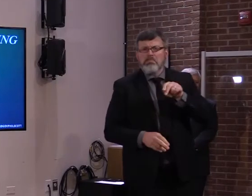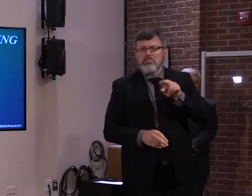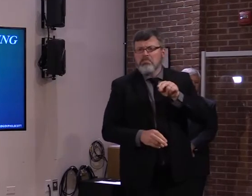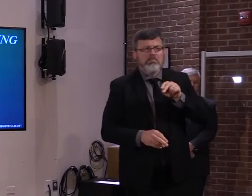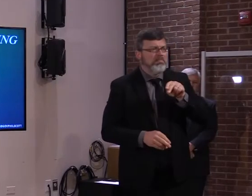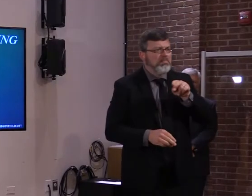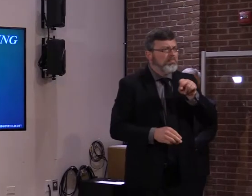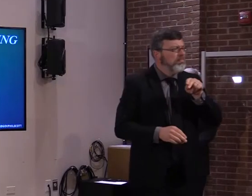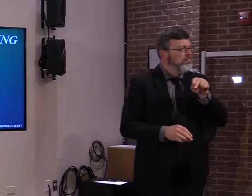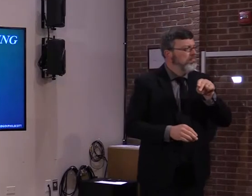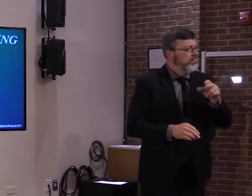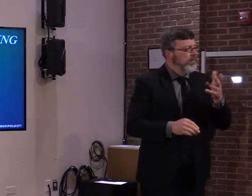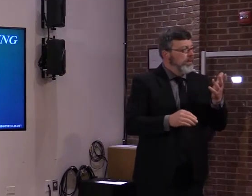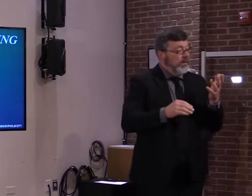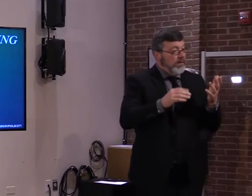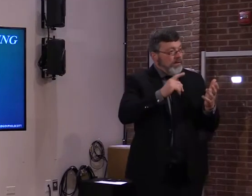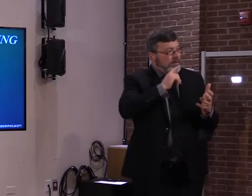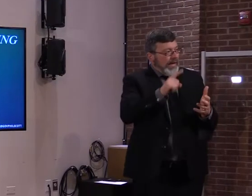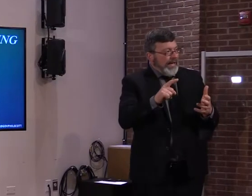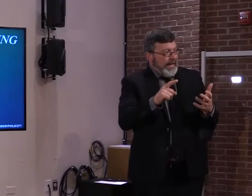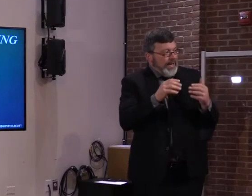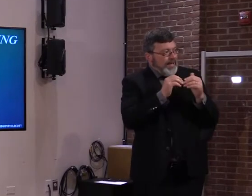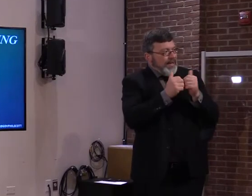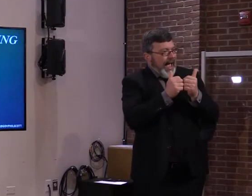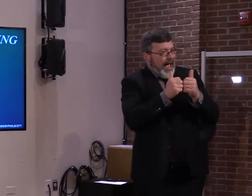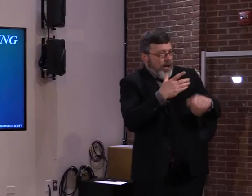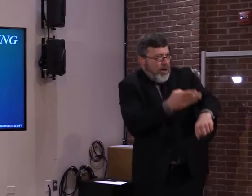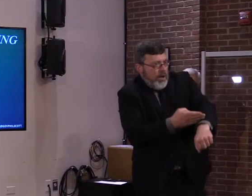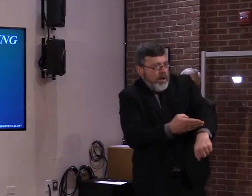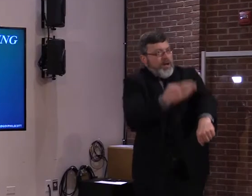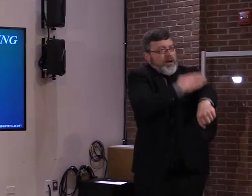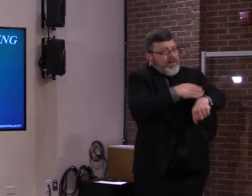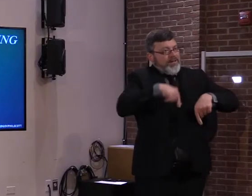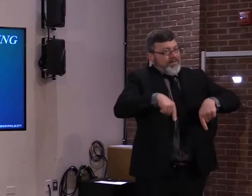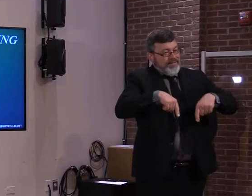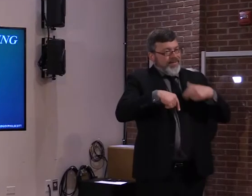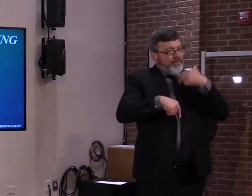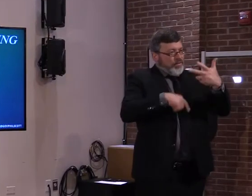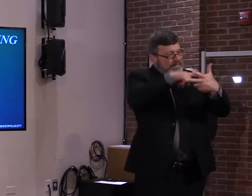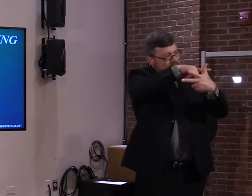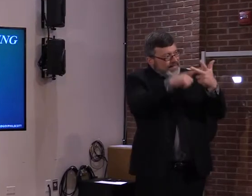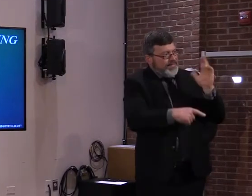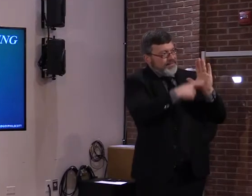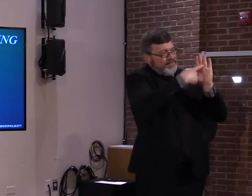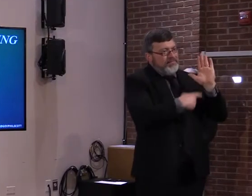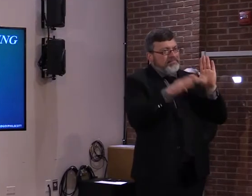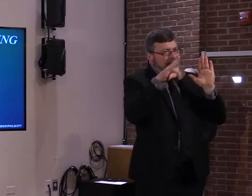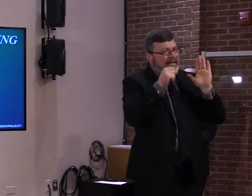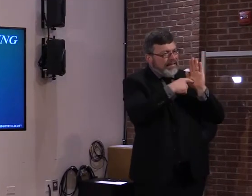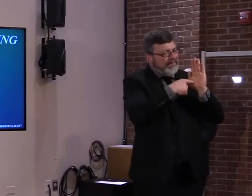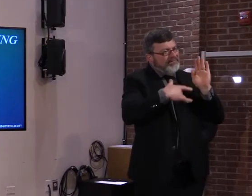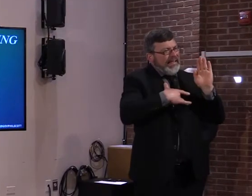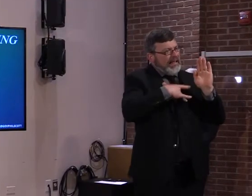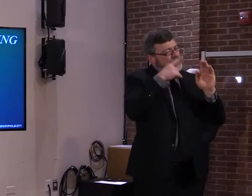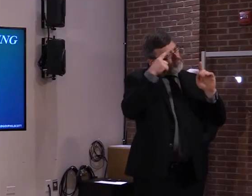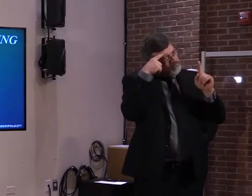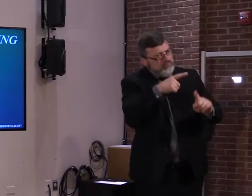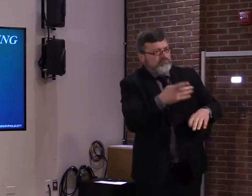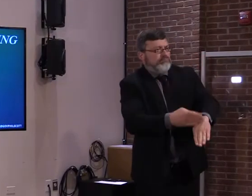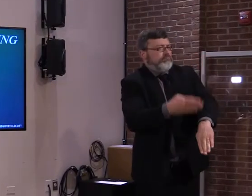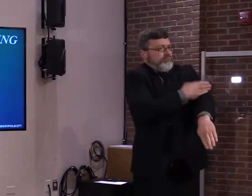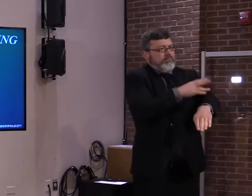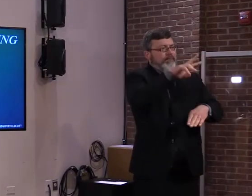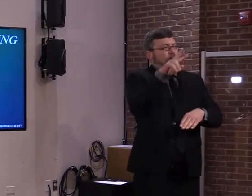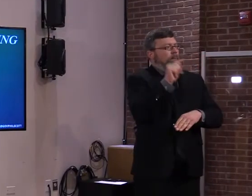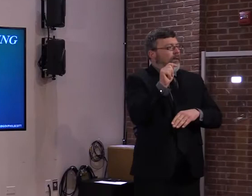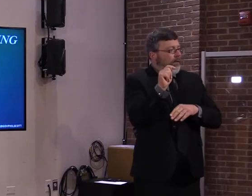with all three bills that I vetoed, that we can do better work. And that's what I'm asking for, is to take and reflect